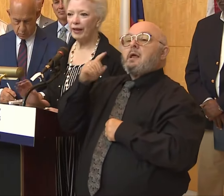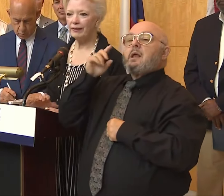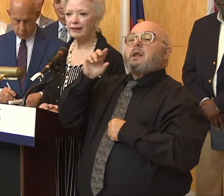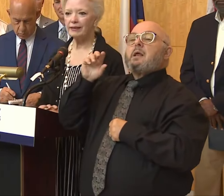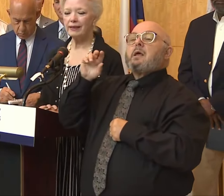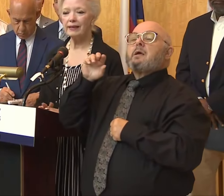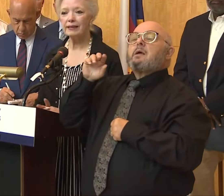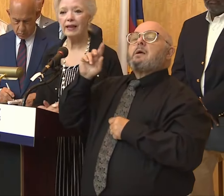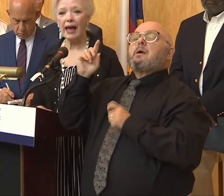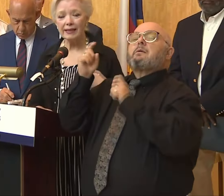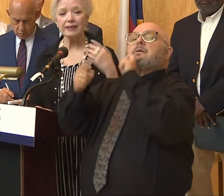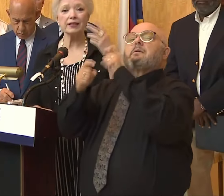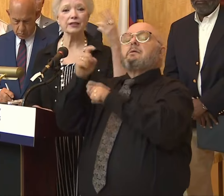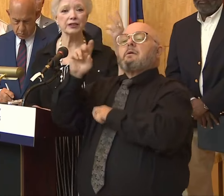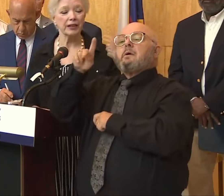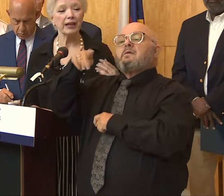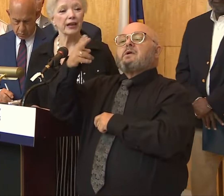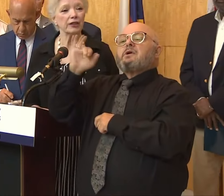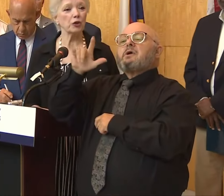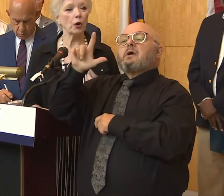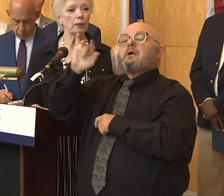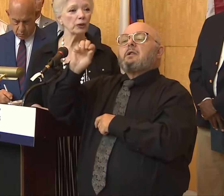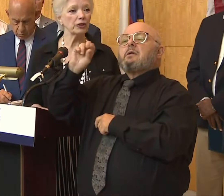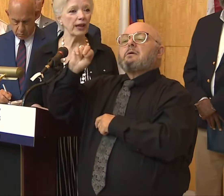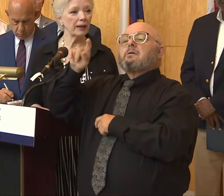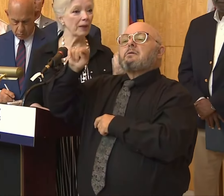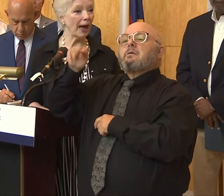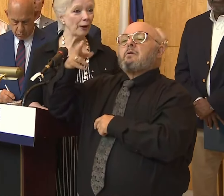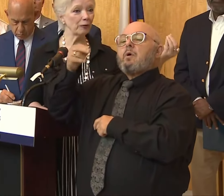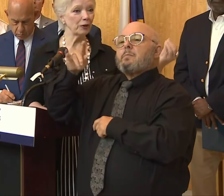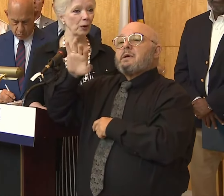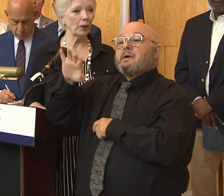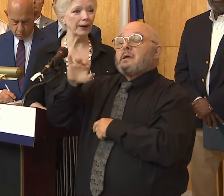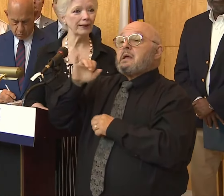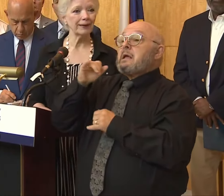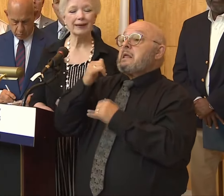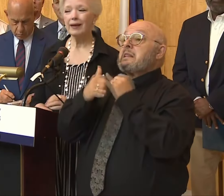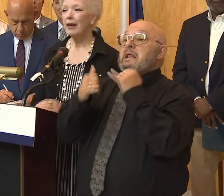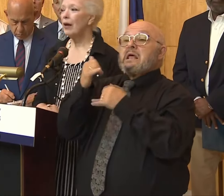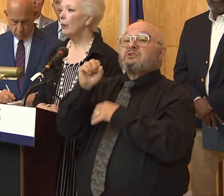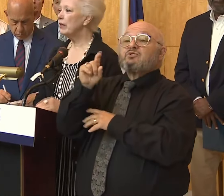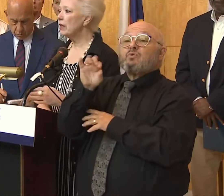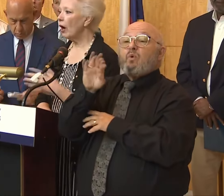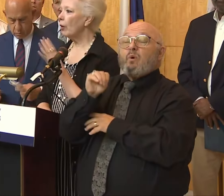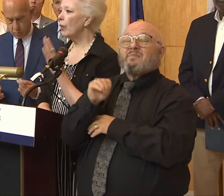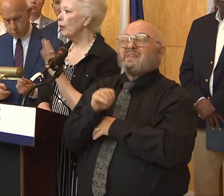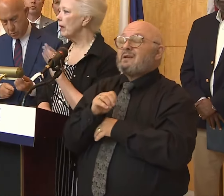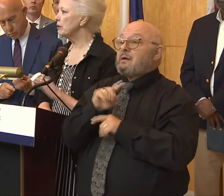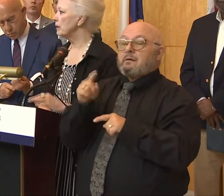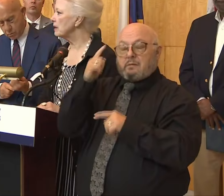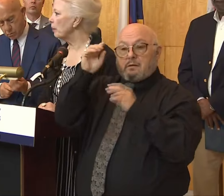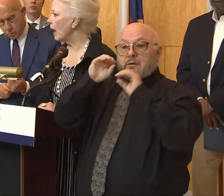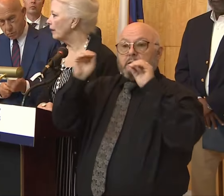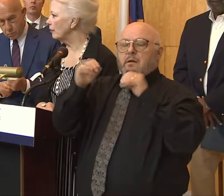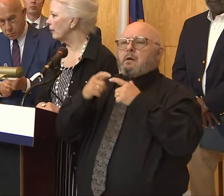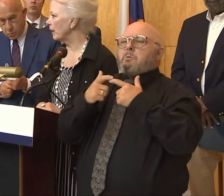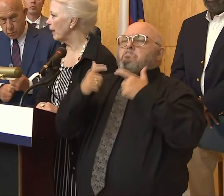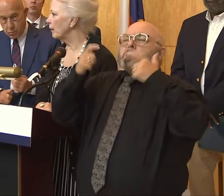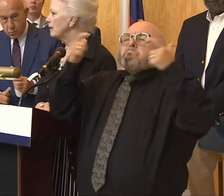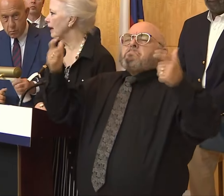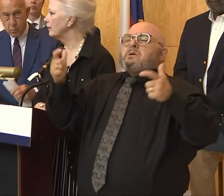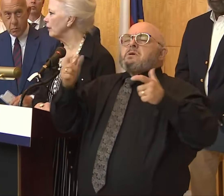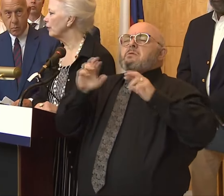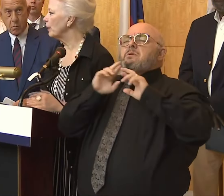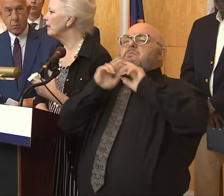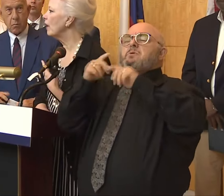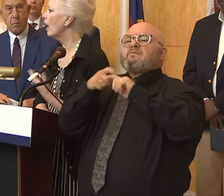all phases. And this last storm, which came out of nowhere, we saw a robust response from the